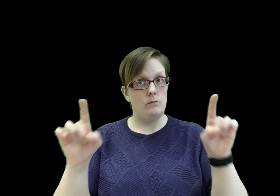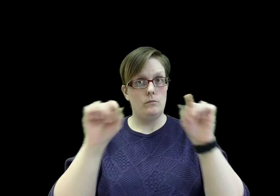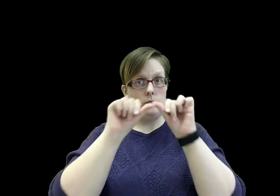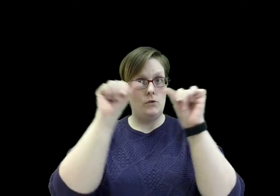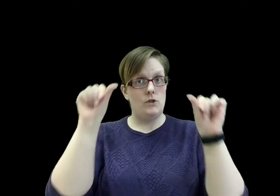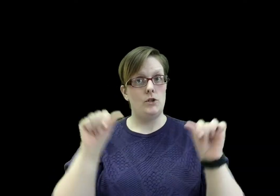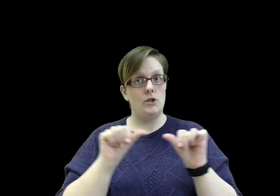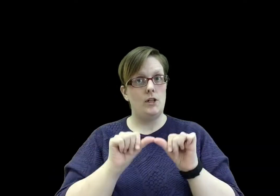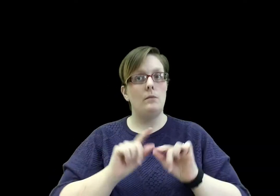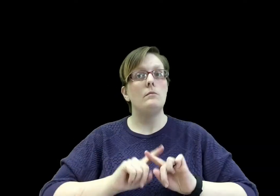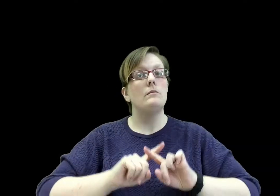shapes.